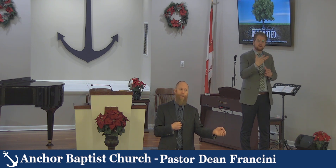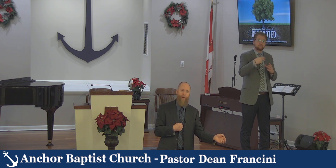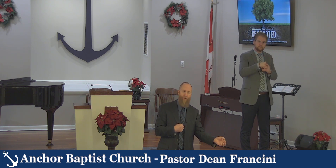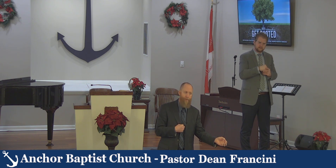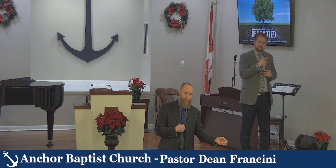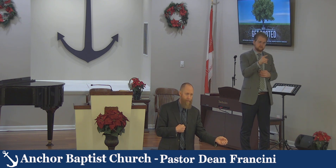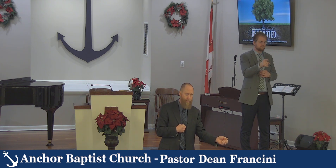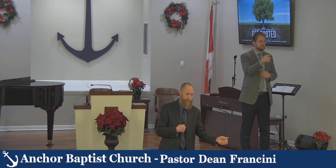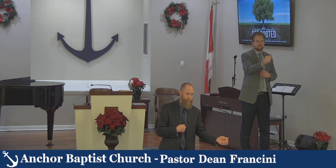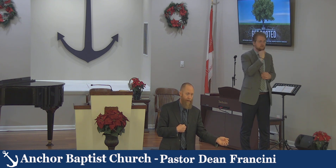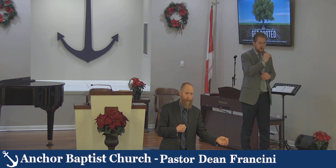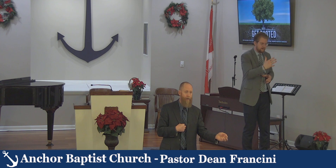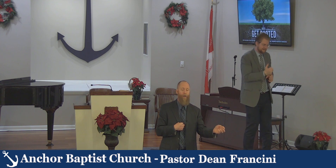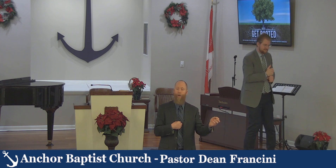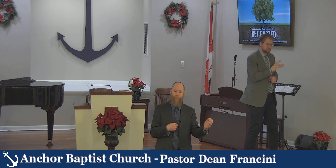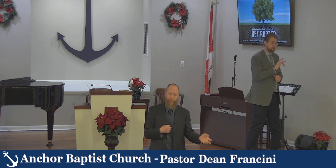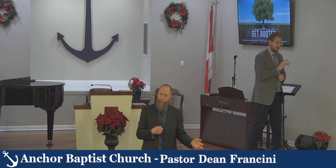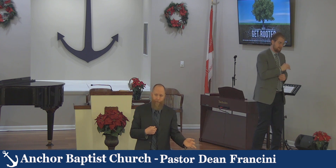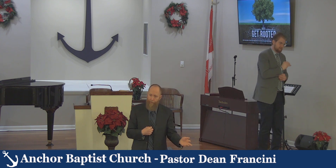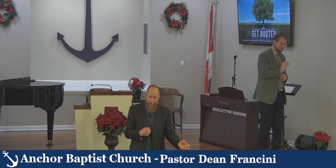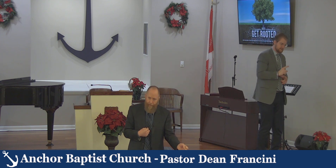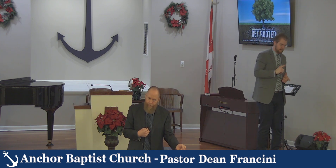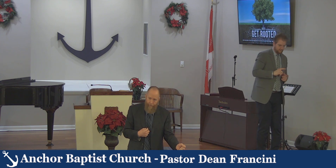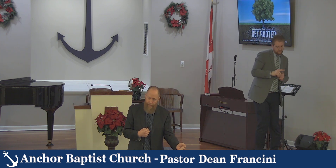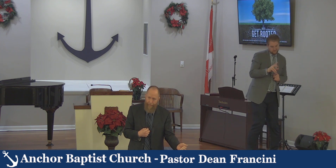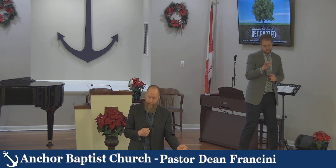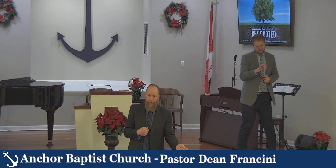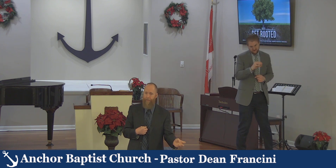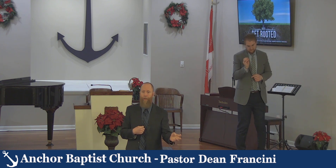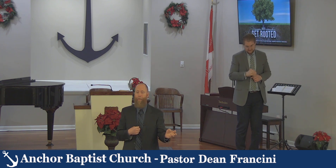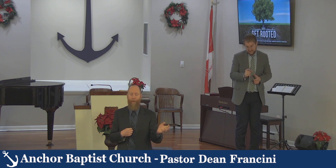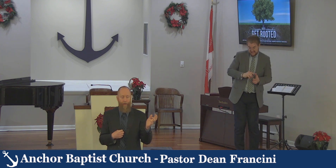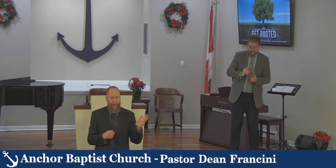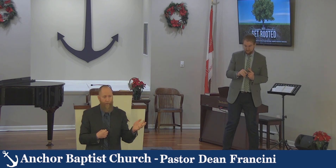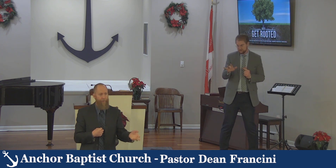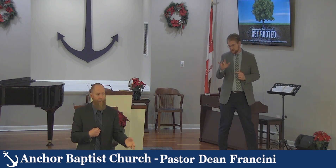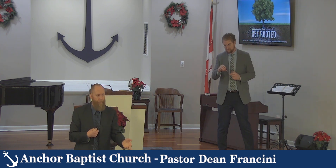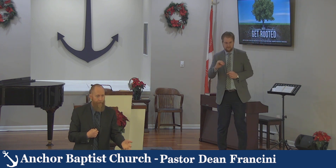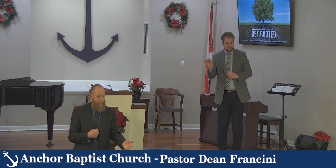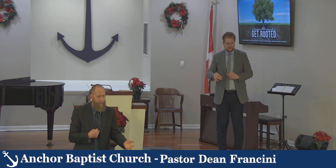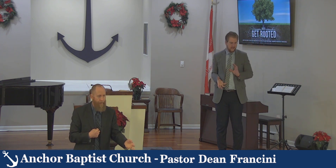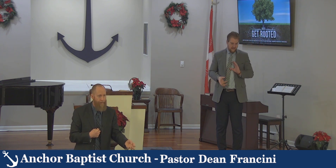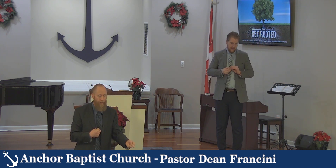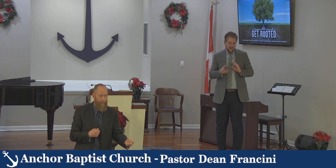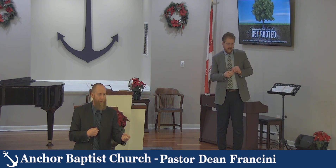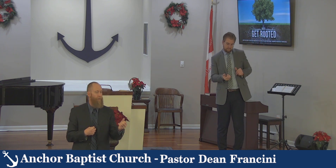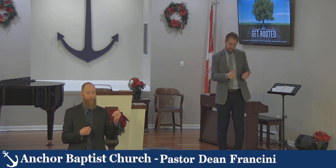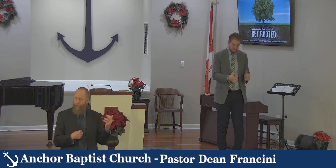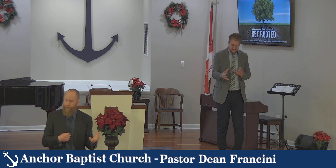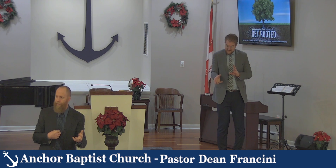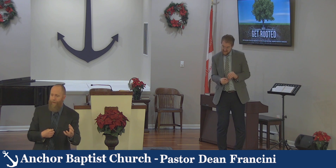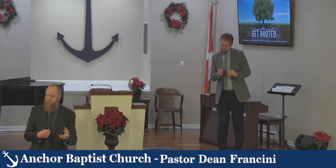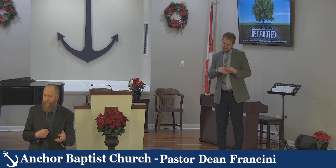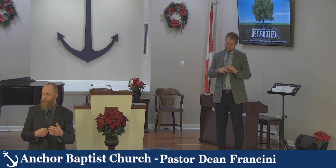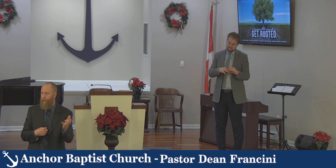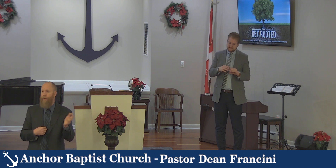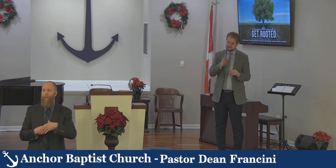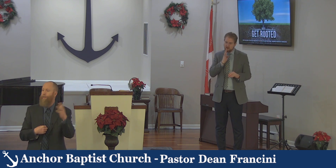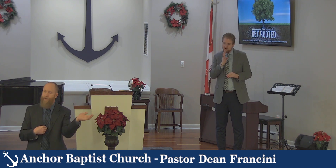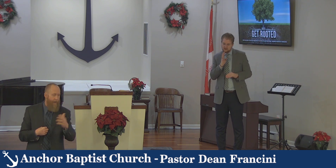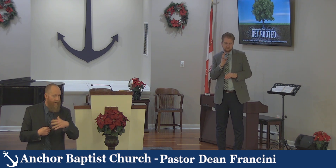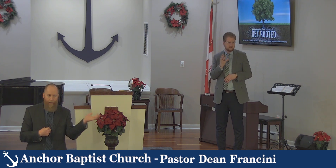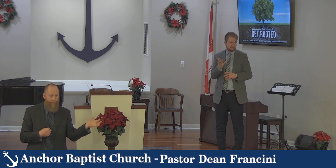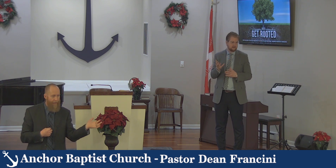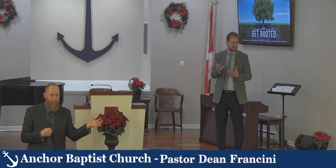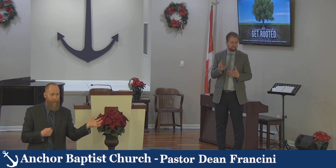get 25% when you make a prayer, another 25% when you get baptized, another 25% when you speak in tongues, another 25%. No.